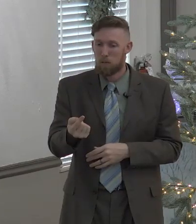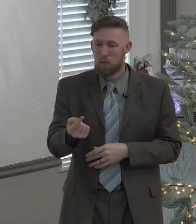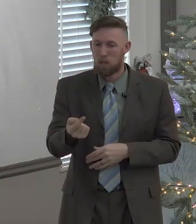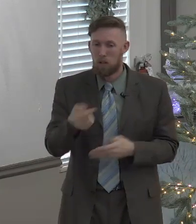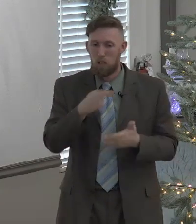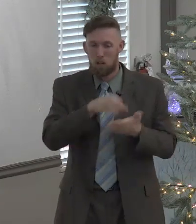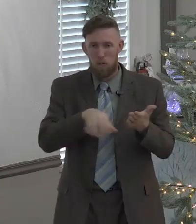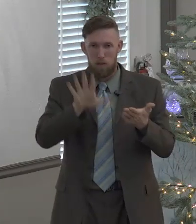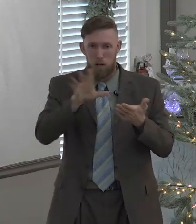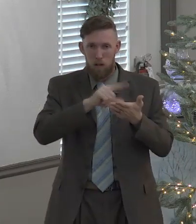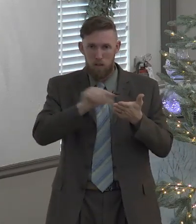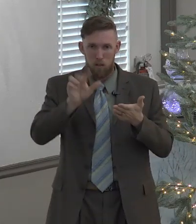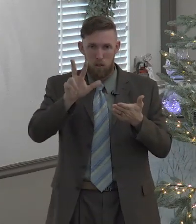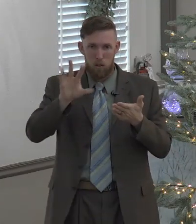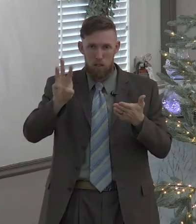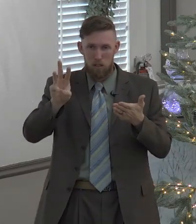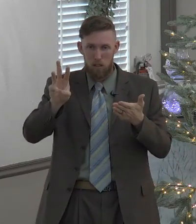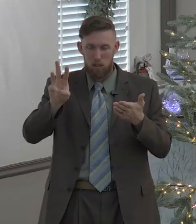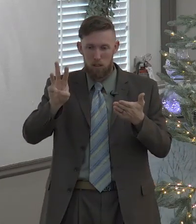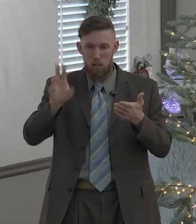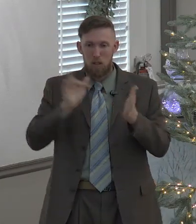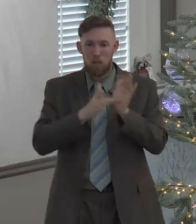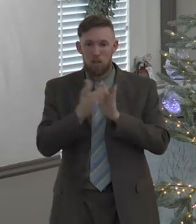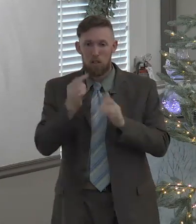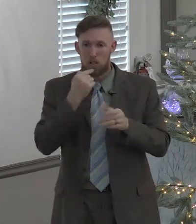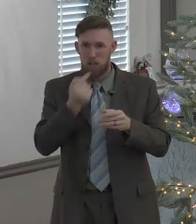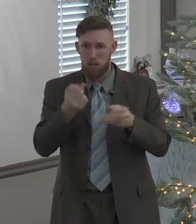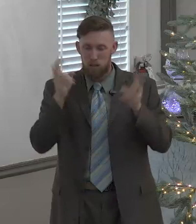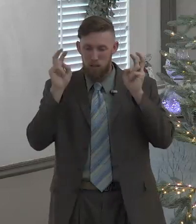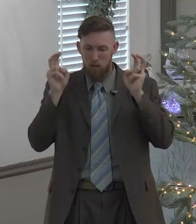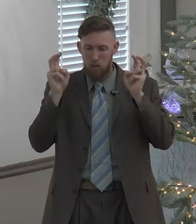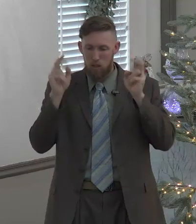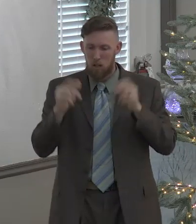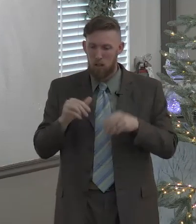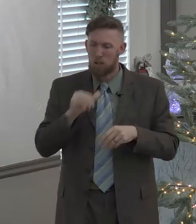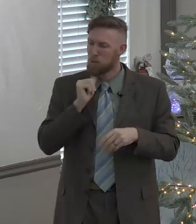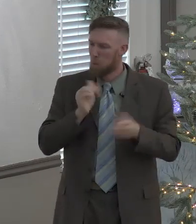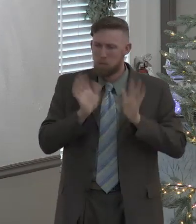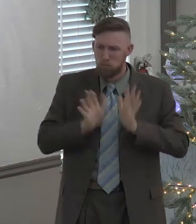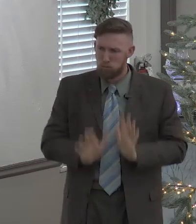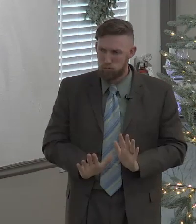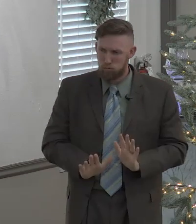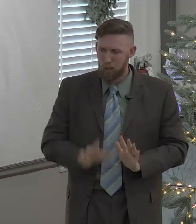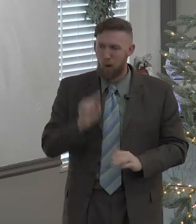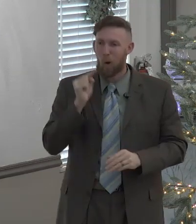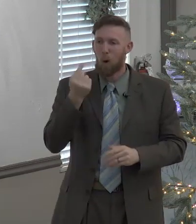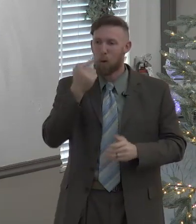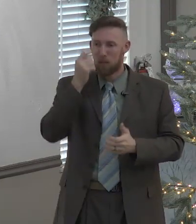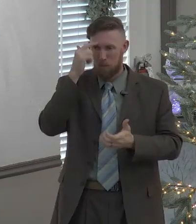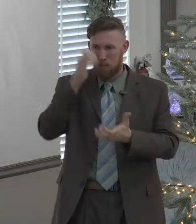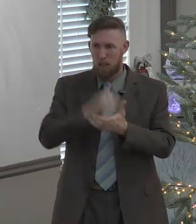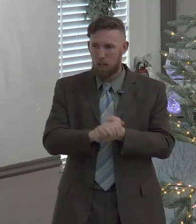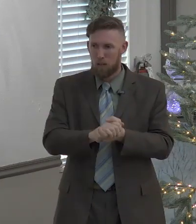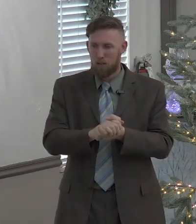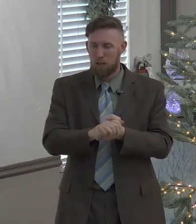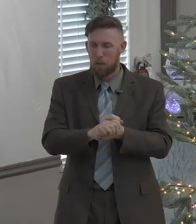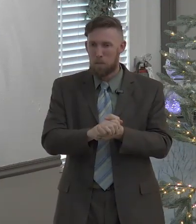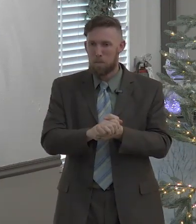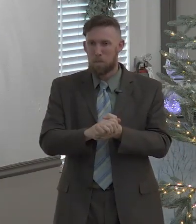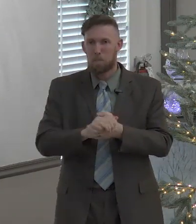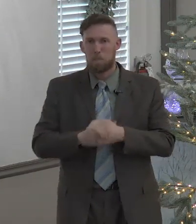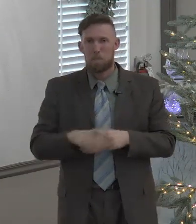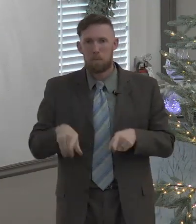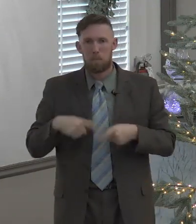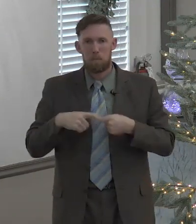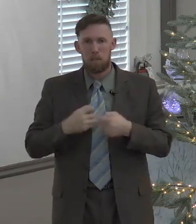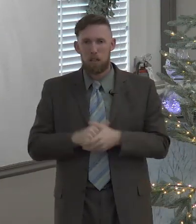And Jesus gives him five words that are found in verse 36. Be not afraid,